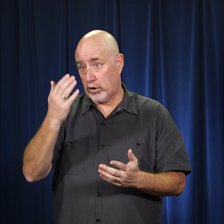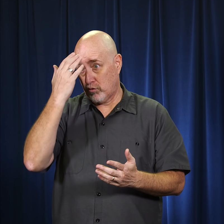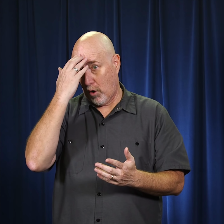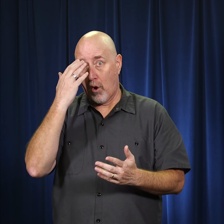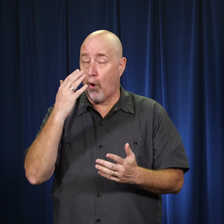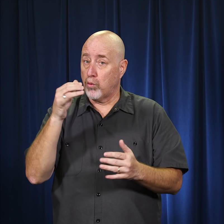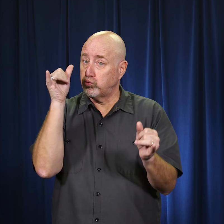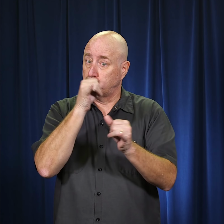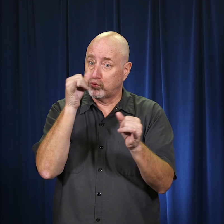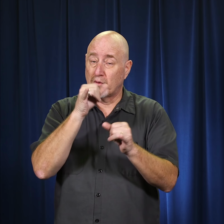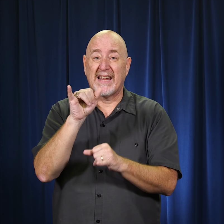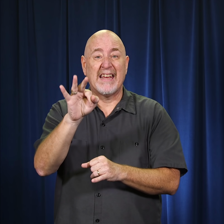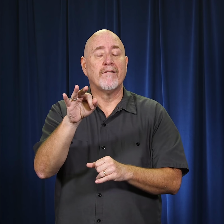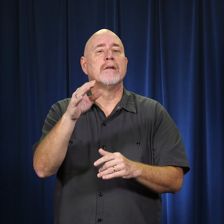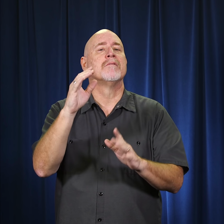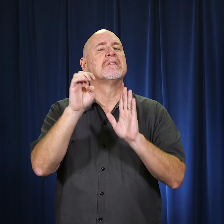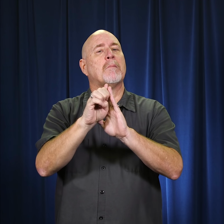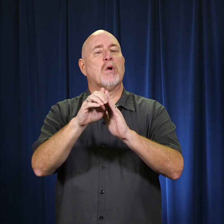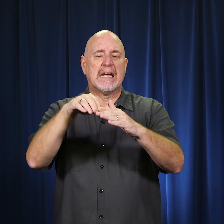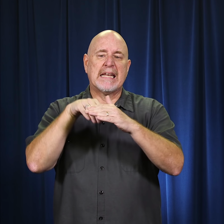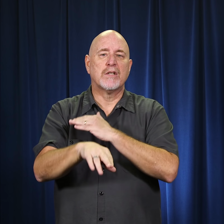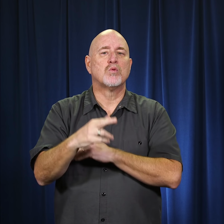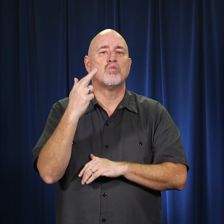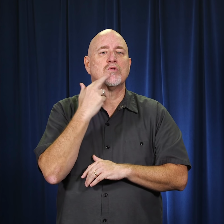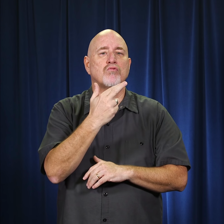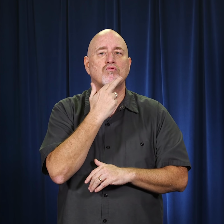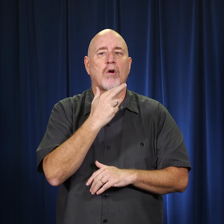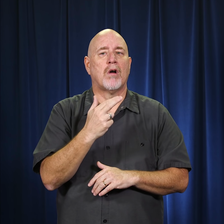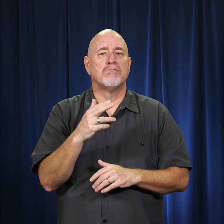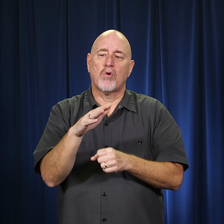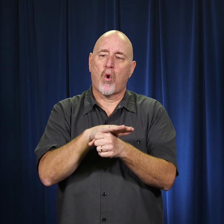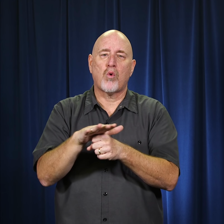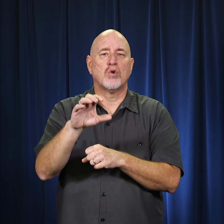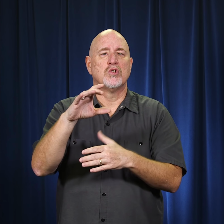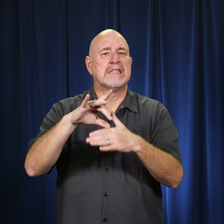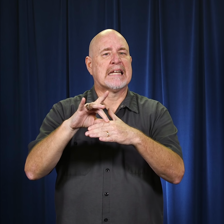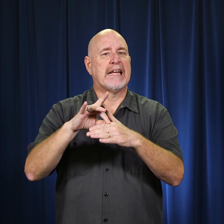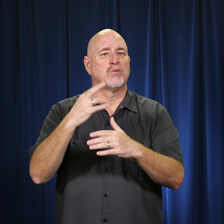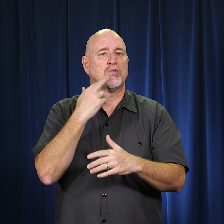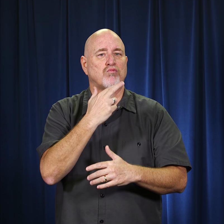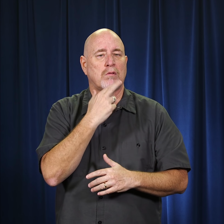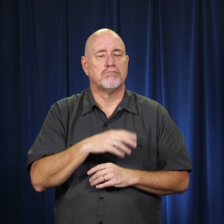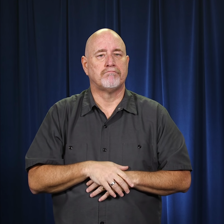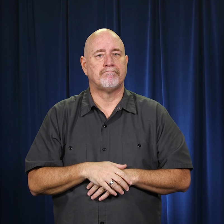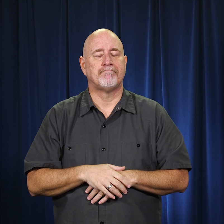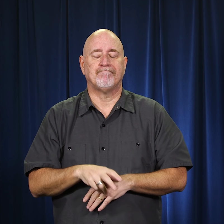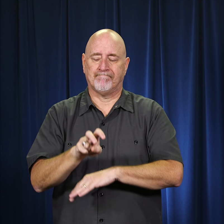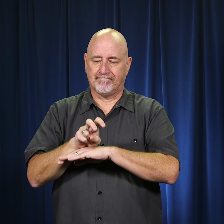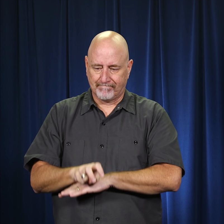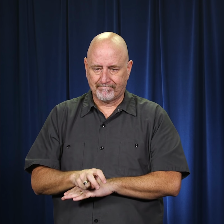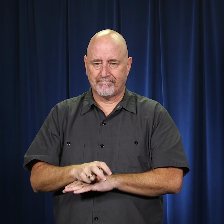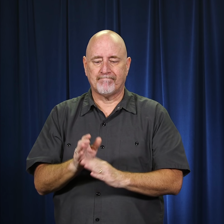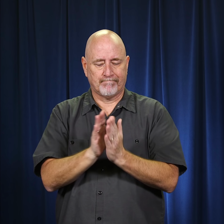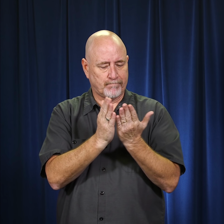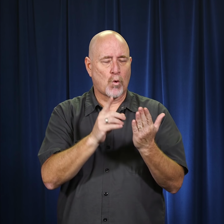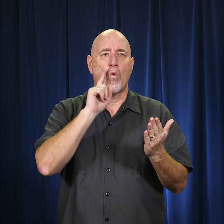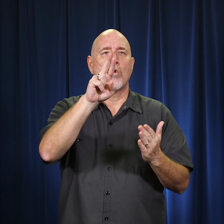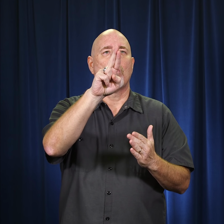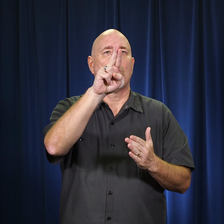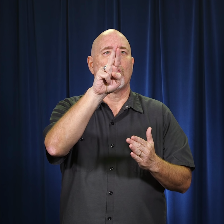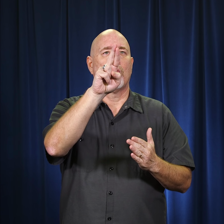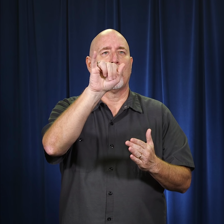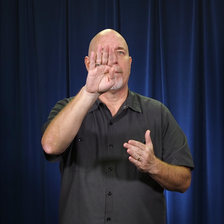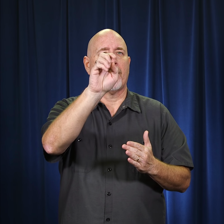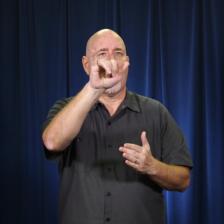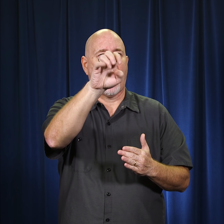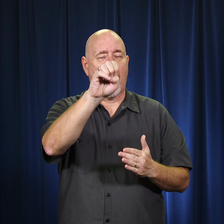In fact, we know it to such a degree that if you were to go into, let's say, local steak place, and you sat down, you ordered a ribeye,